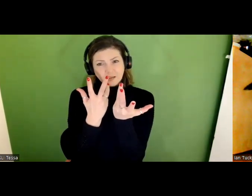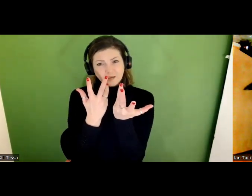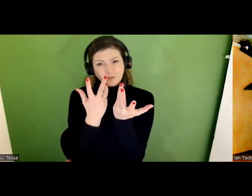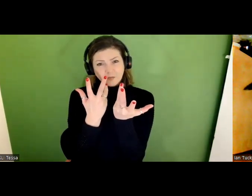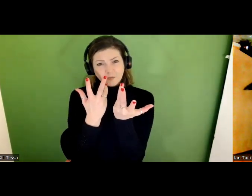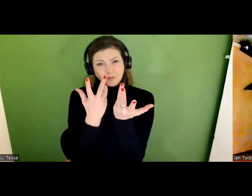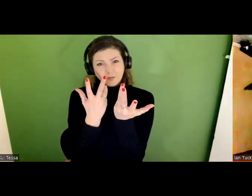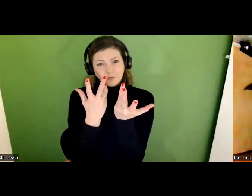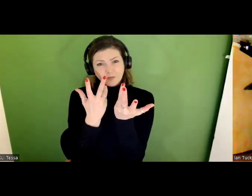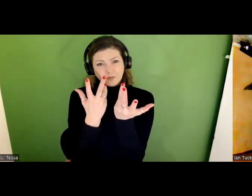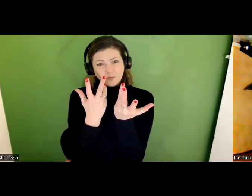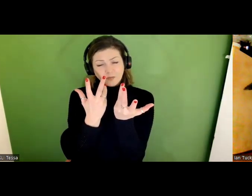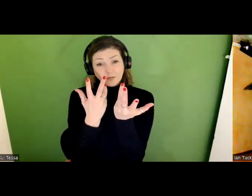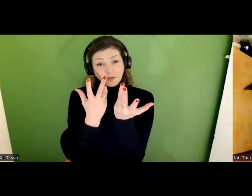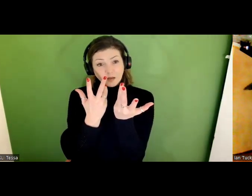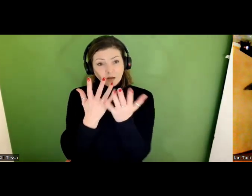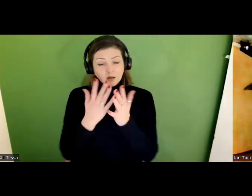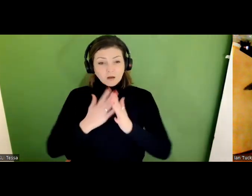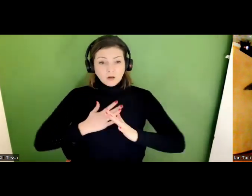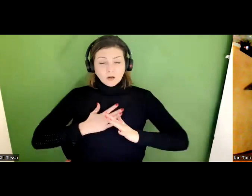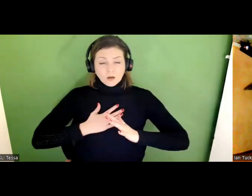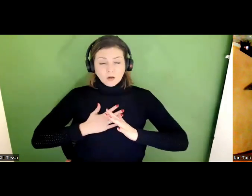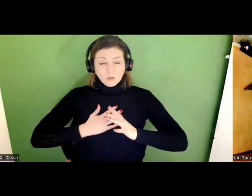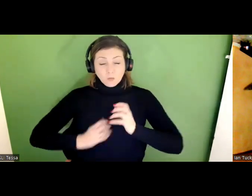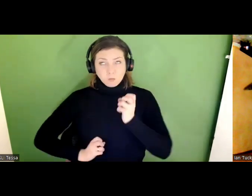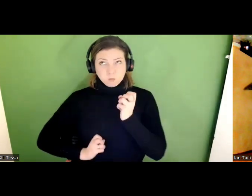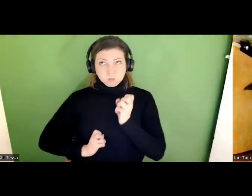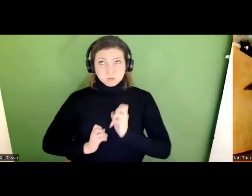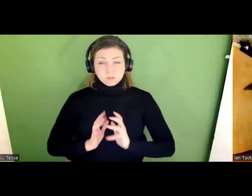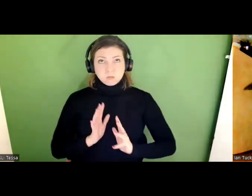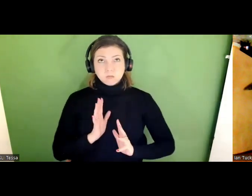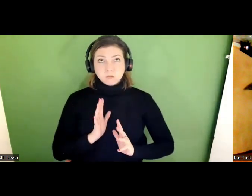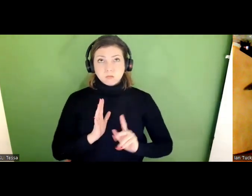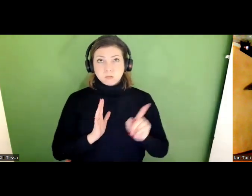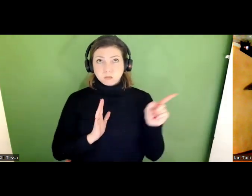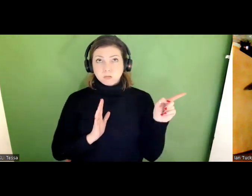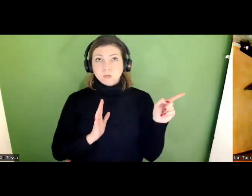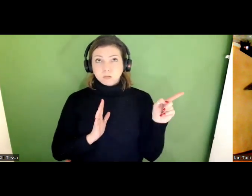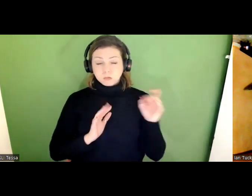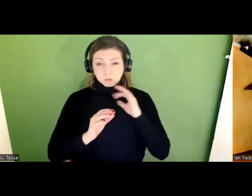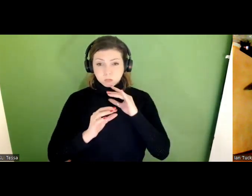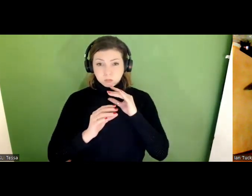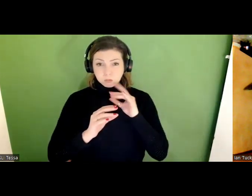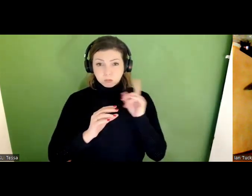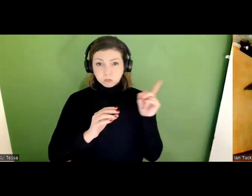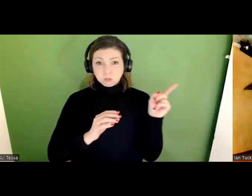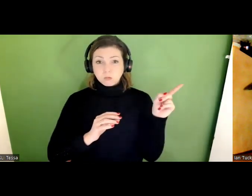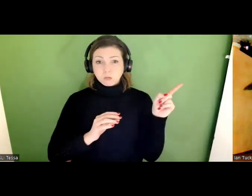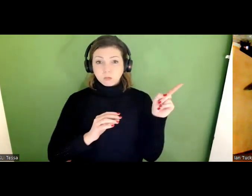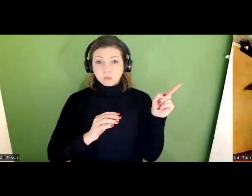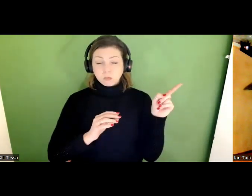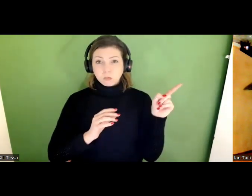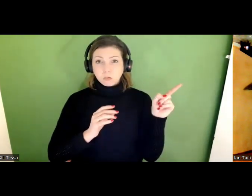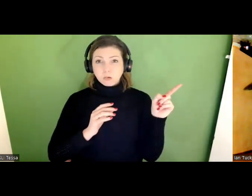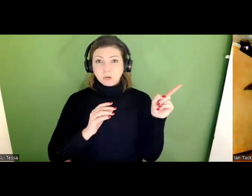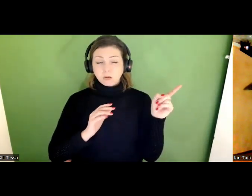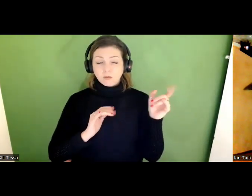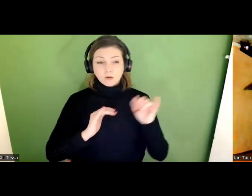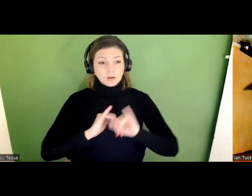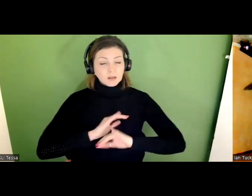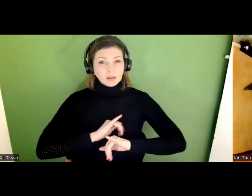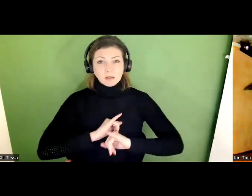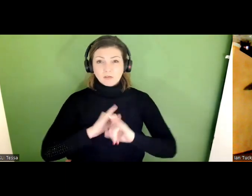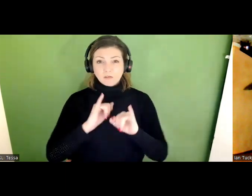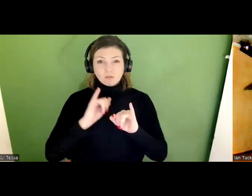I'm burning up as the neighbour's girl resumes her tune. I'm in the fever dream. The fly loses